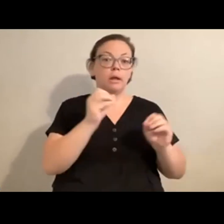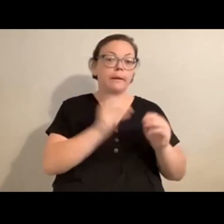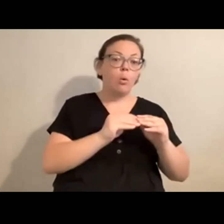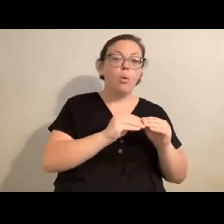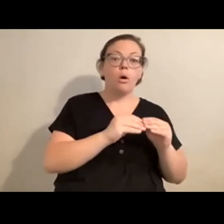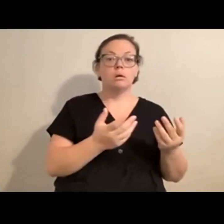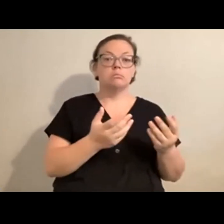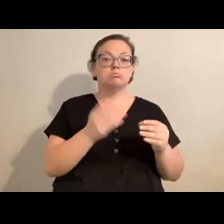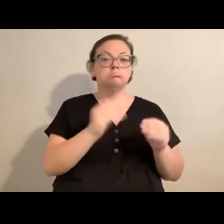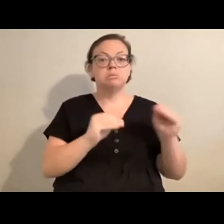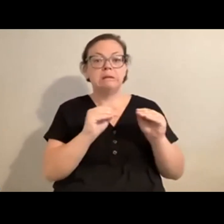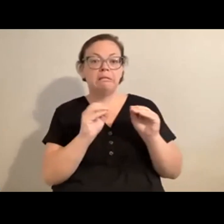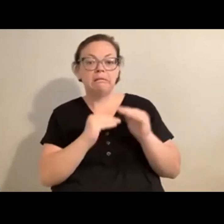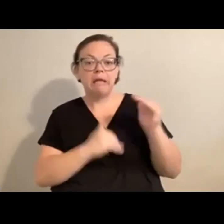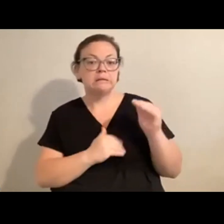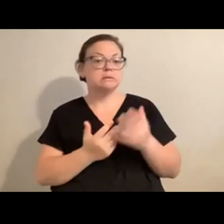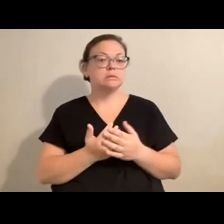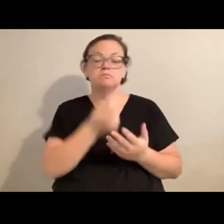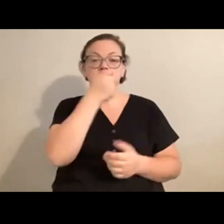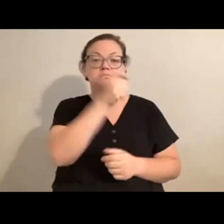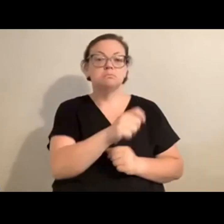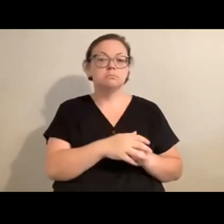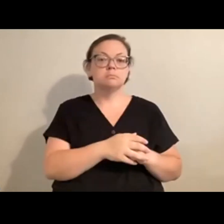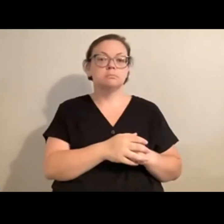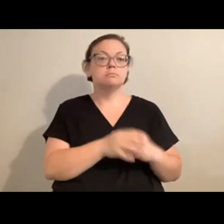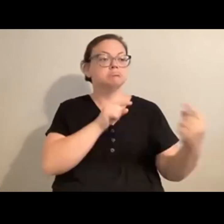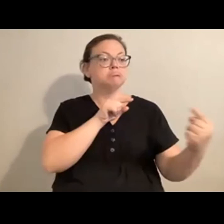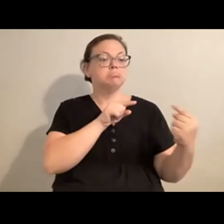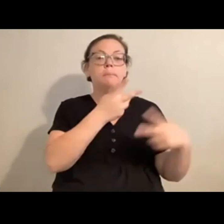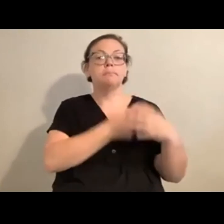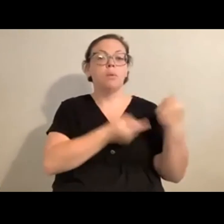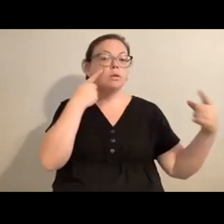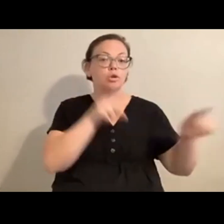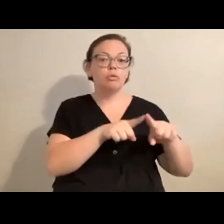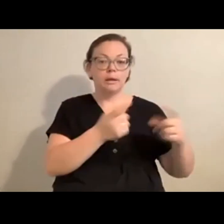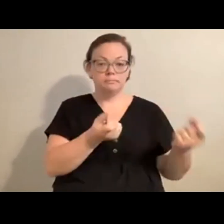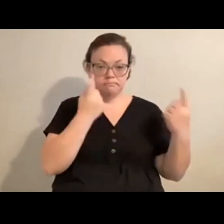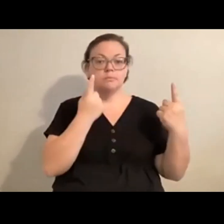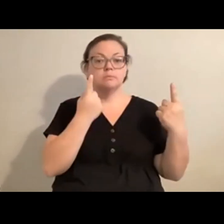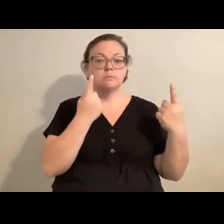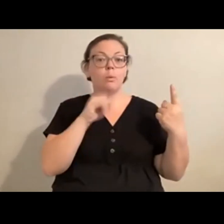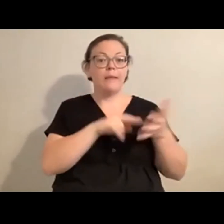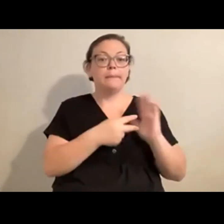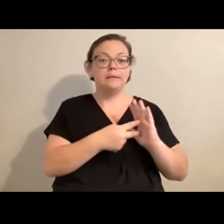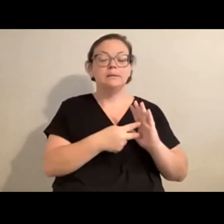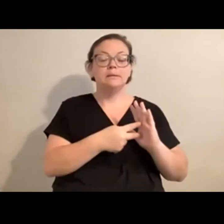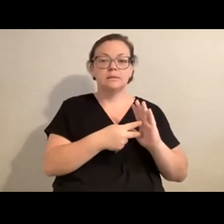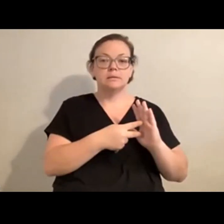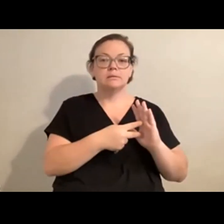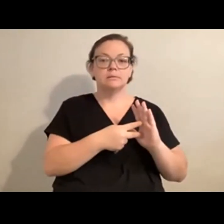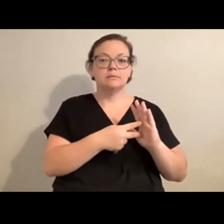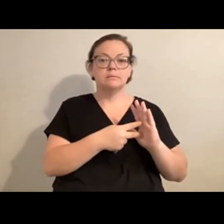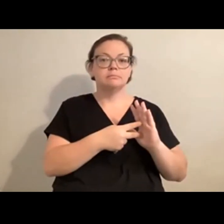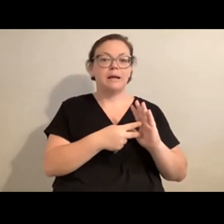more than that, nothing less than that. And both parties are in agreement and have an understanding of what that symbolizes, and kind of cuts out all the